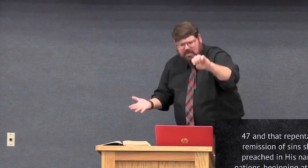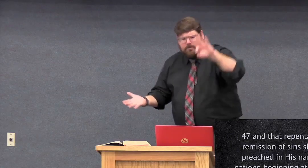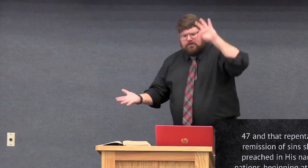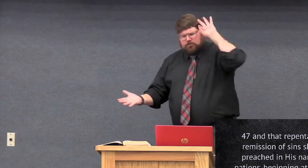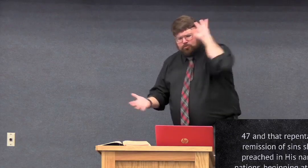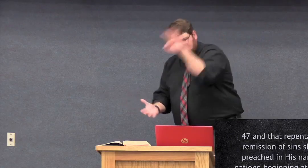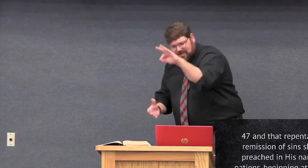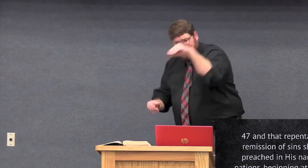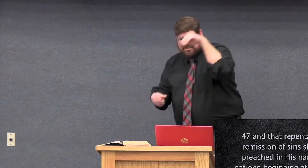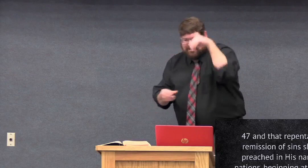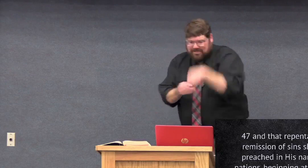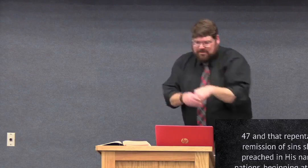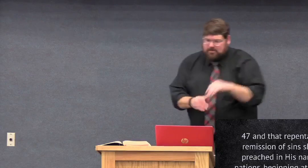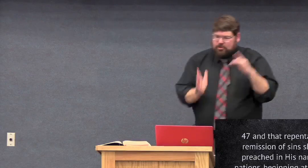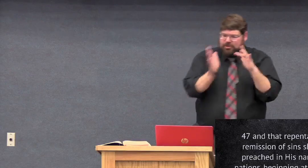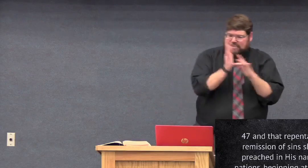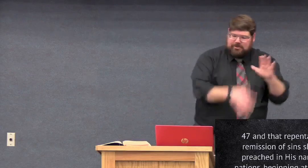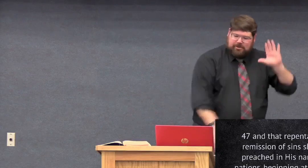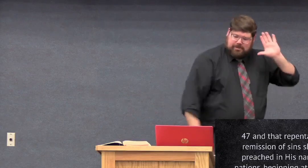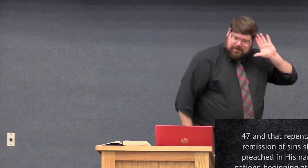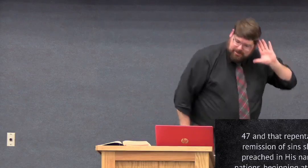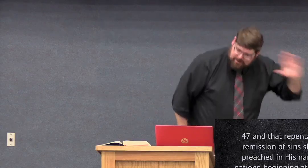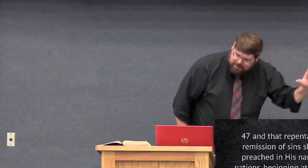of sins should be preached in his name